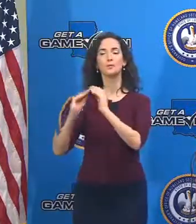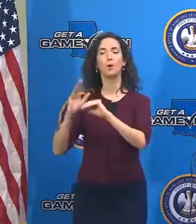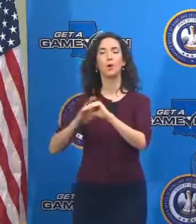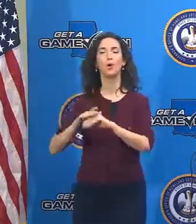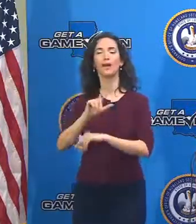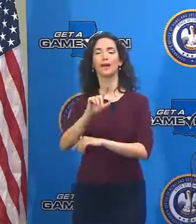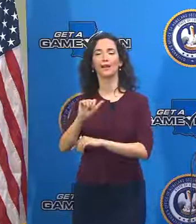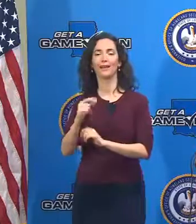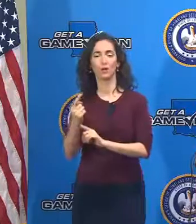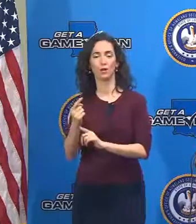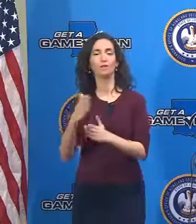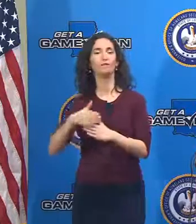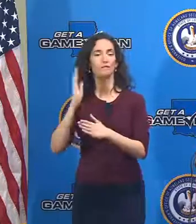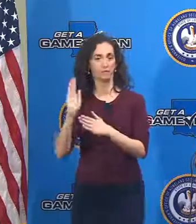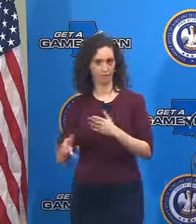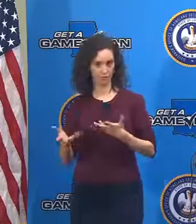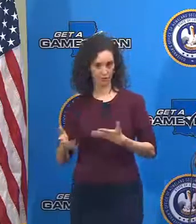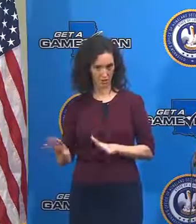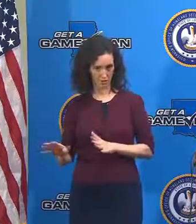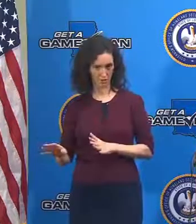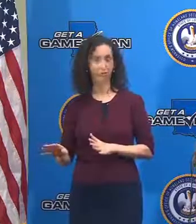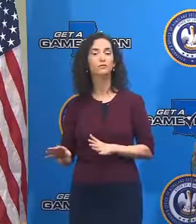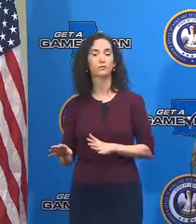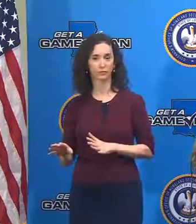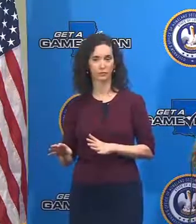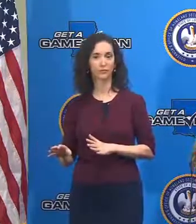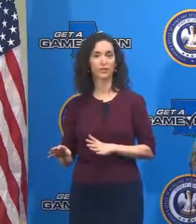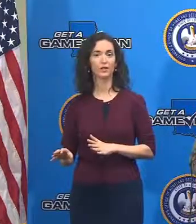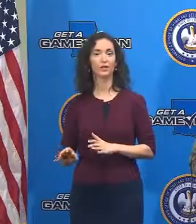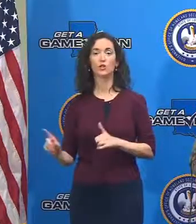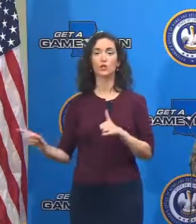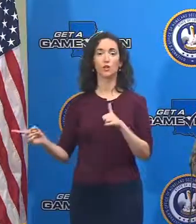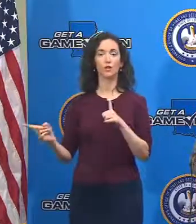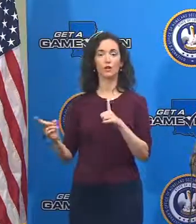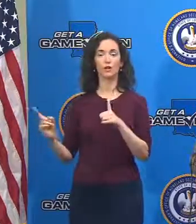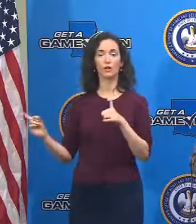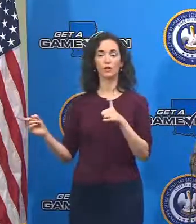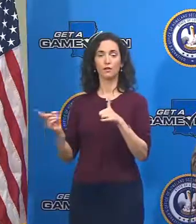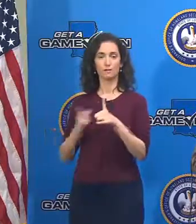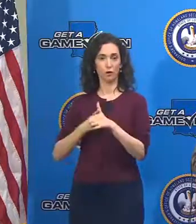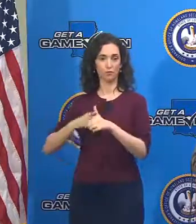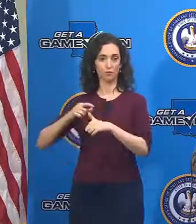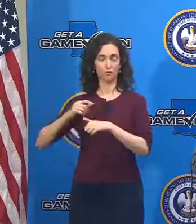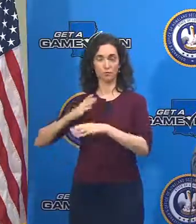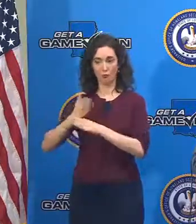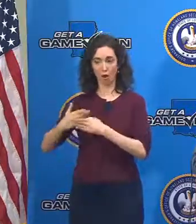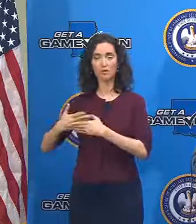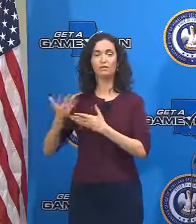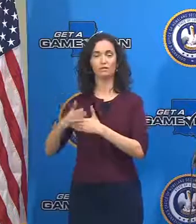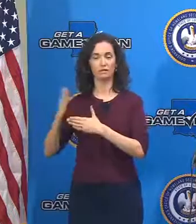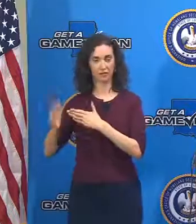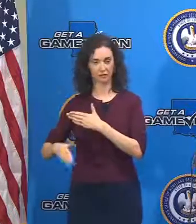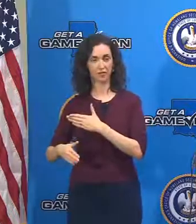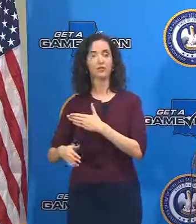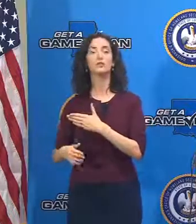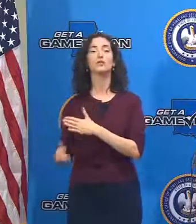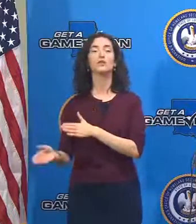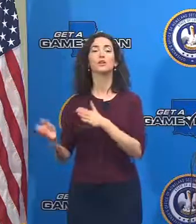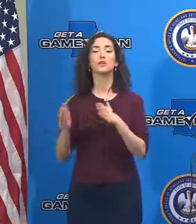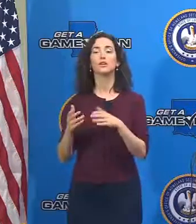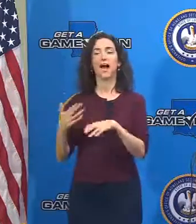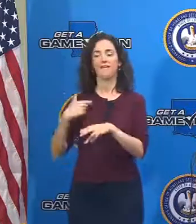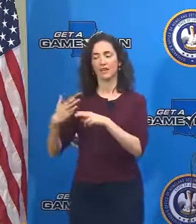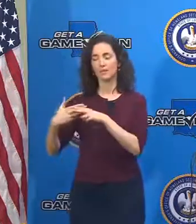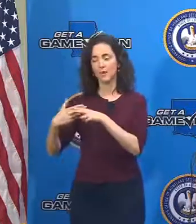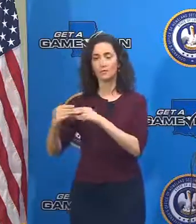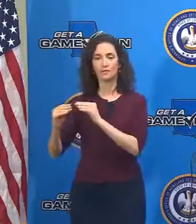LA1 have been completed. We have completed the initial push as a result of those temporary repairs. We're excited about the